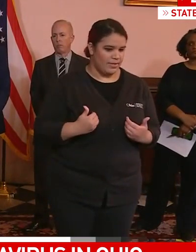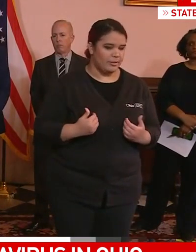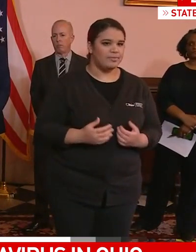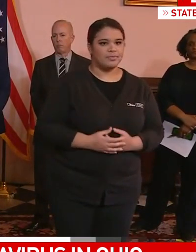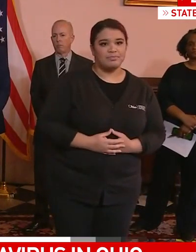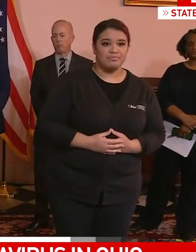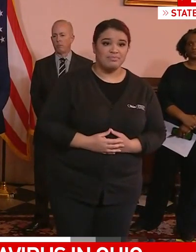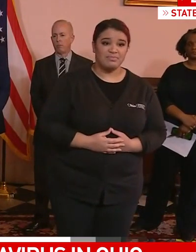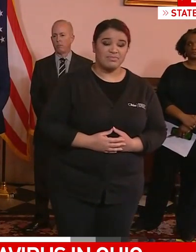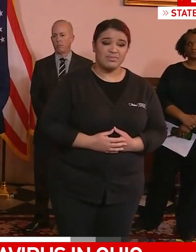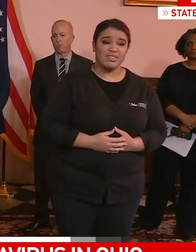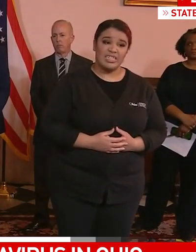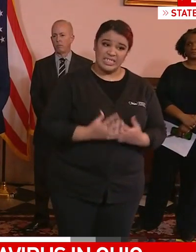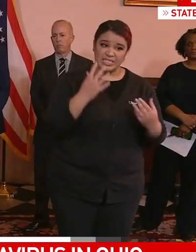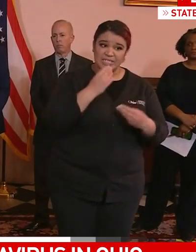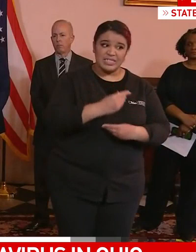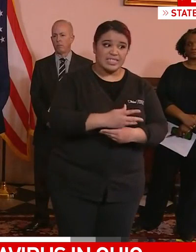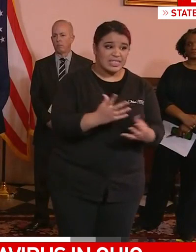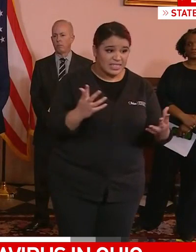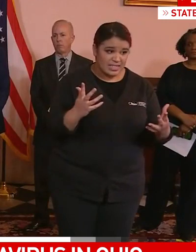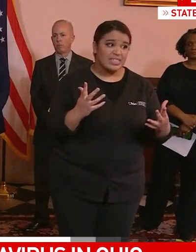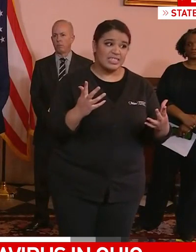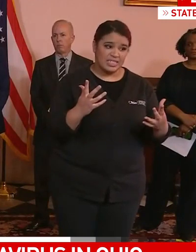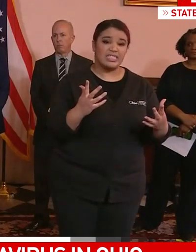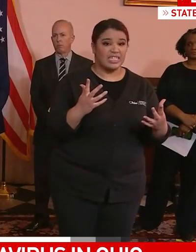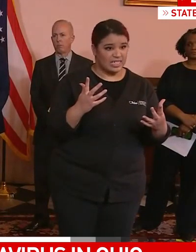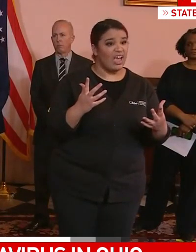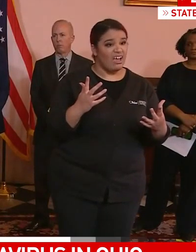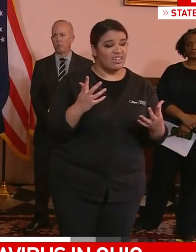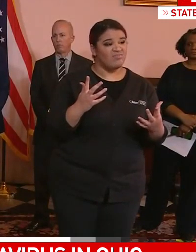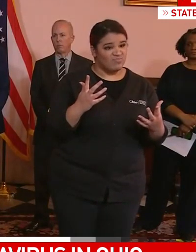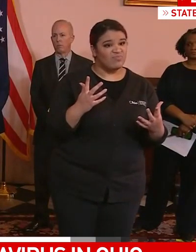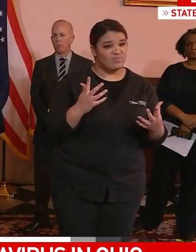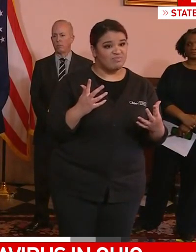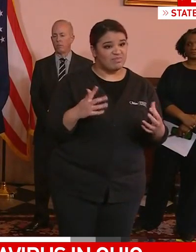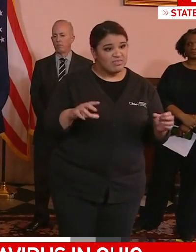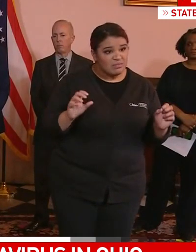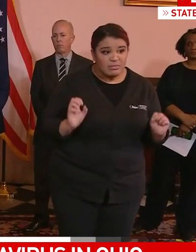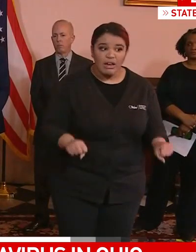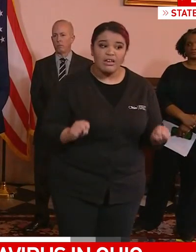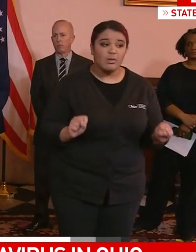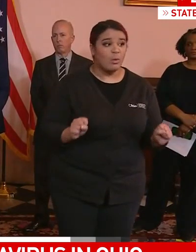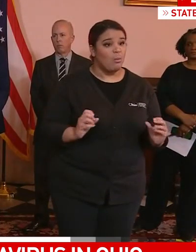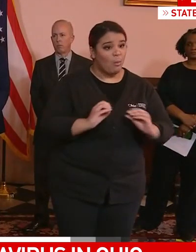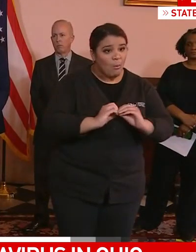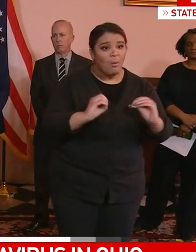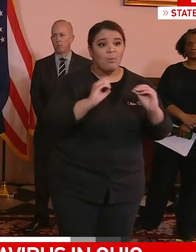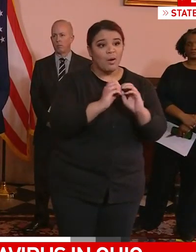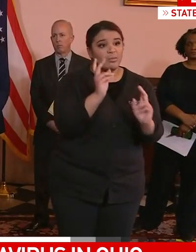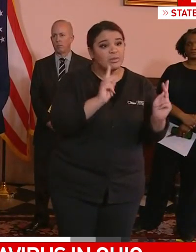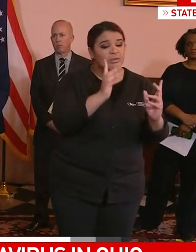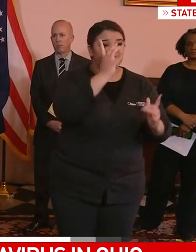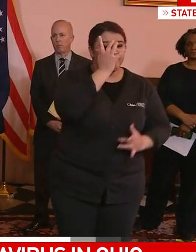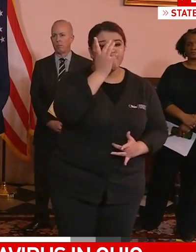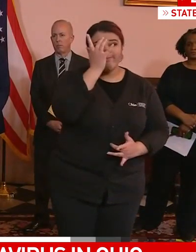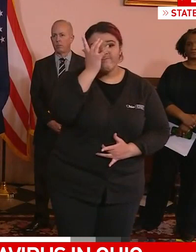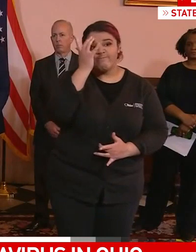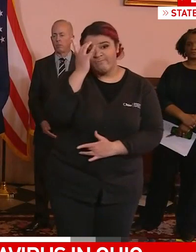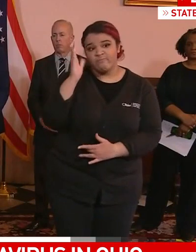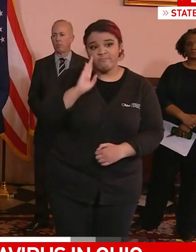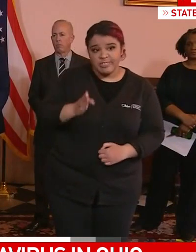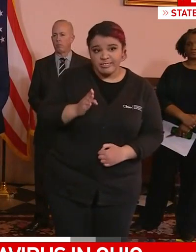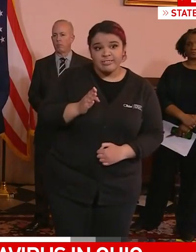difficult time, and we're going to have more and more of our citizens who become ill. and we need